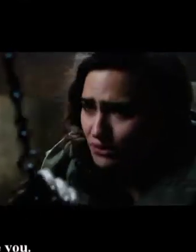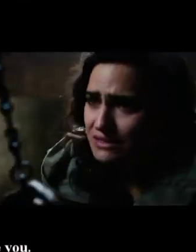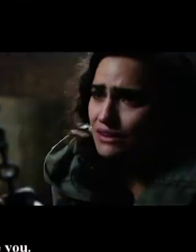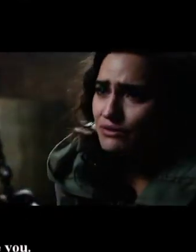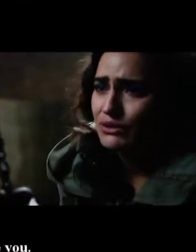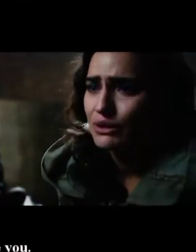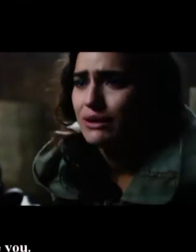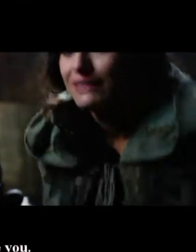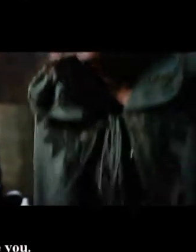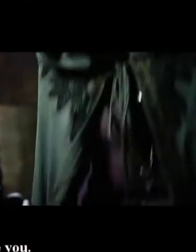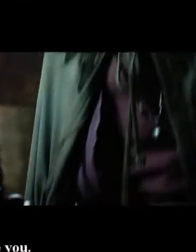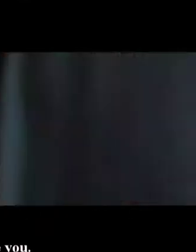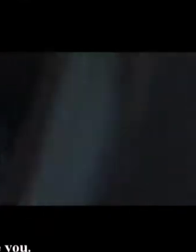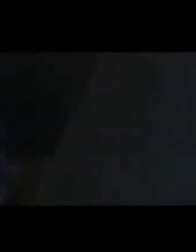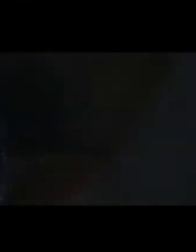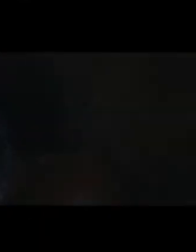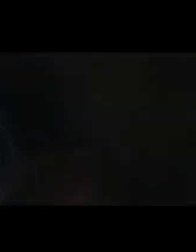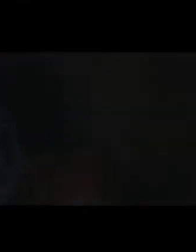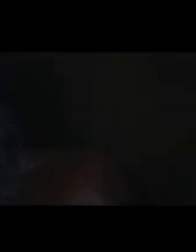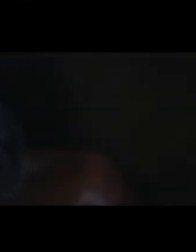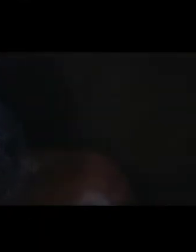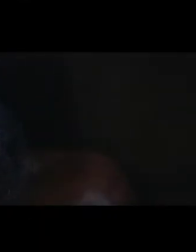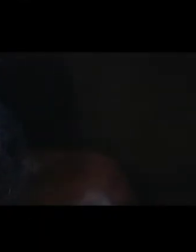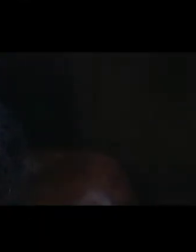I will always love you.